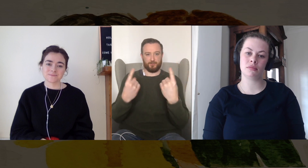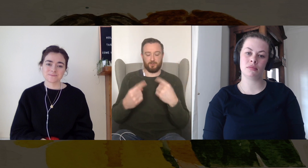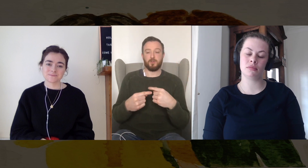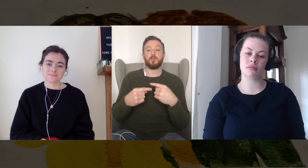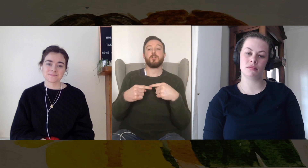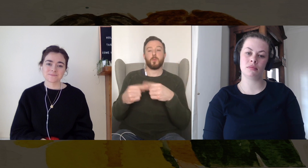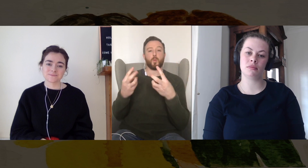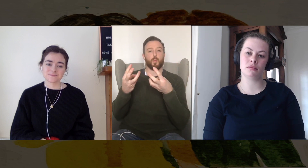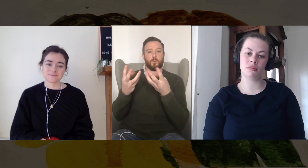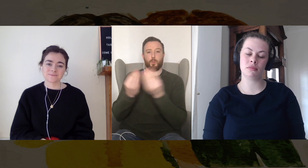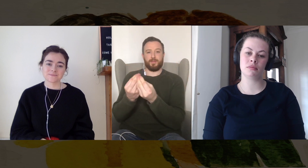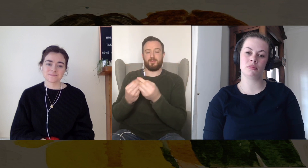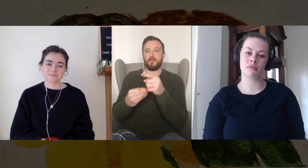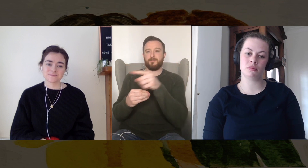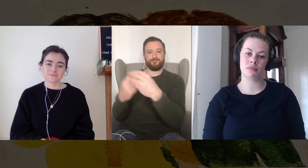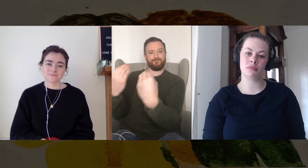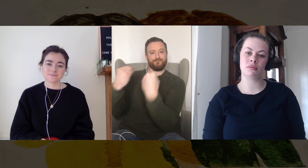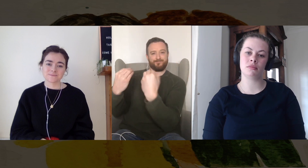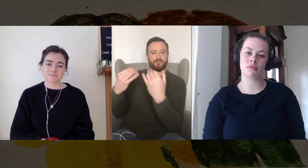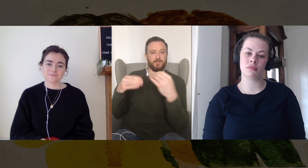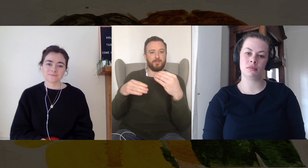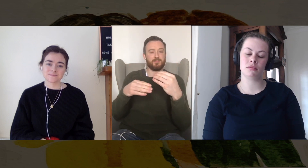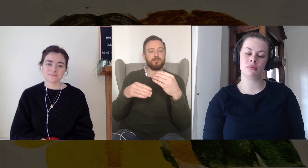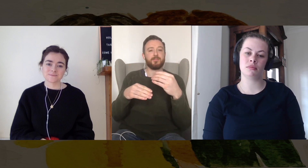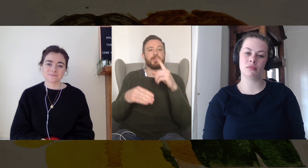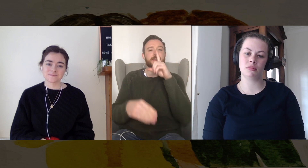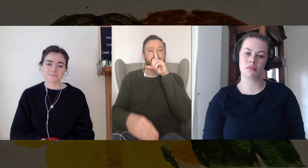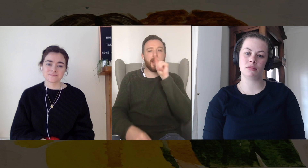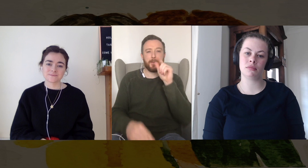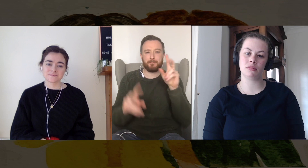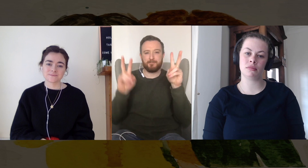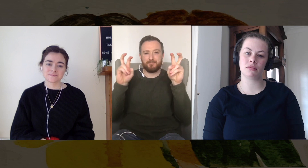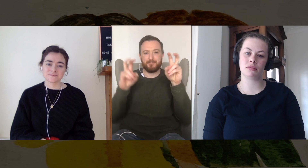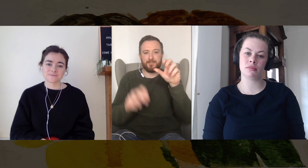work with anatomy, motion, and Gary Ward and that type of work.